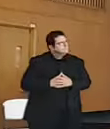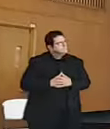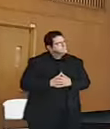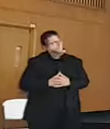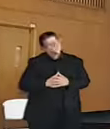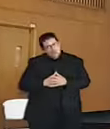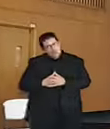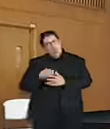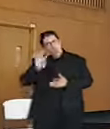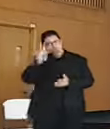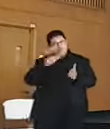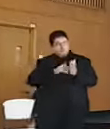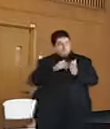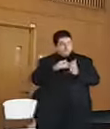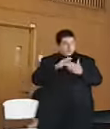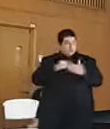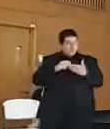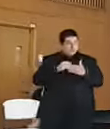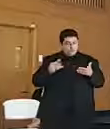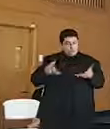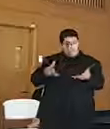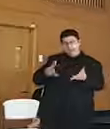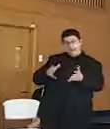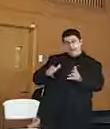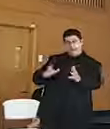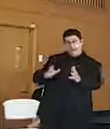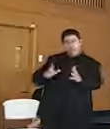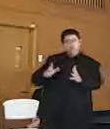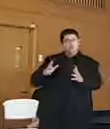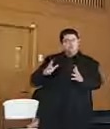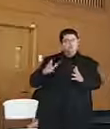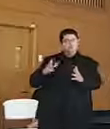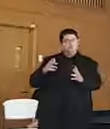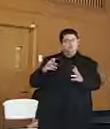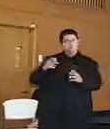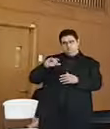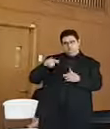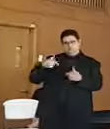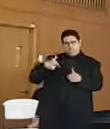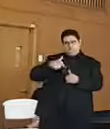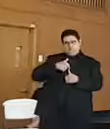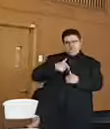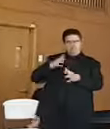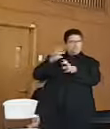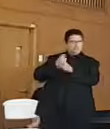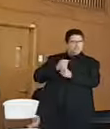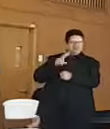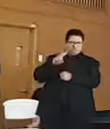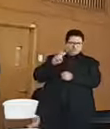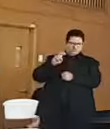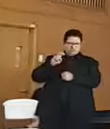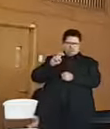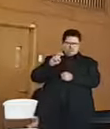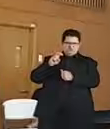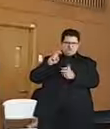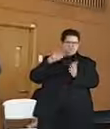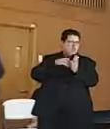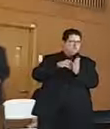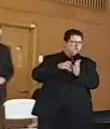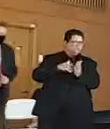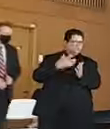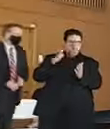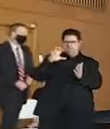this $4 million allows Virginians to receive somewhere in the range of $200,000 to possibly $500,000 maybe.